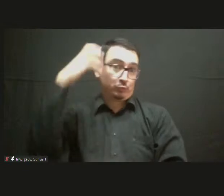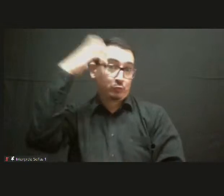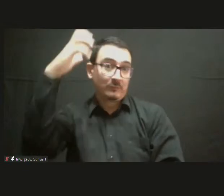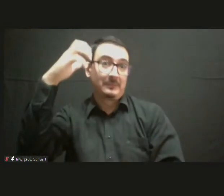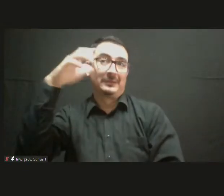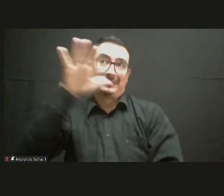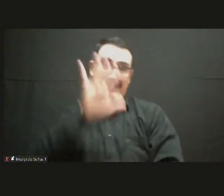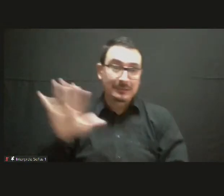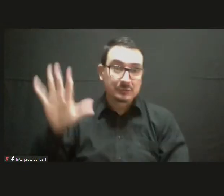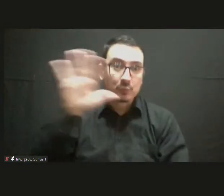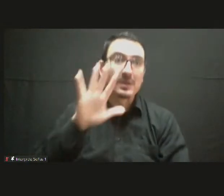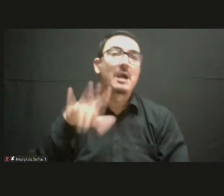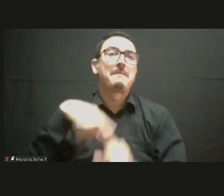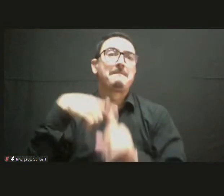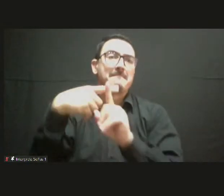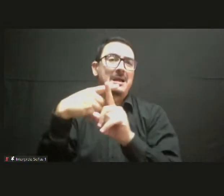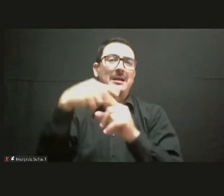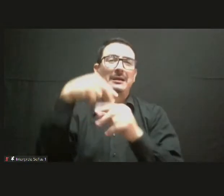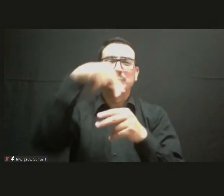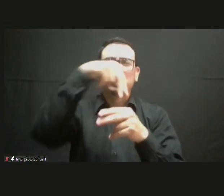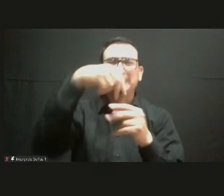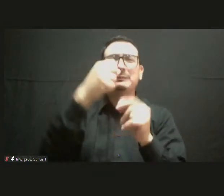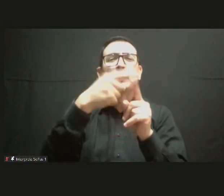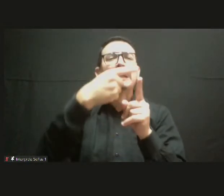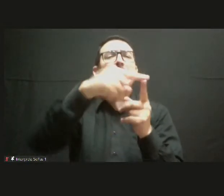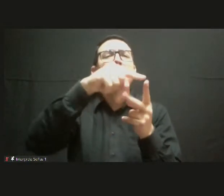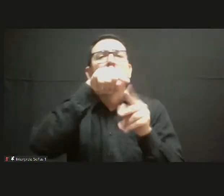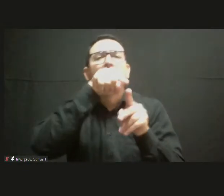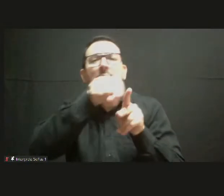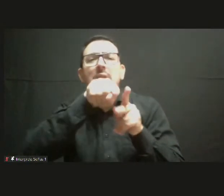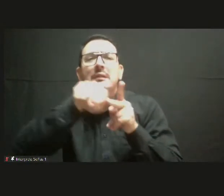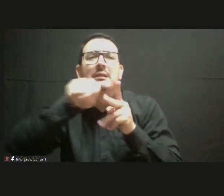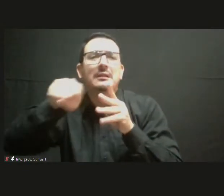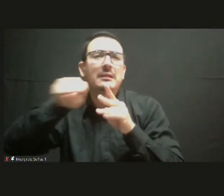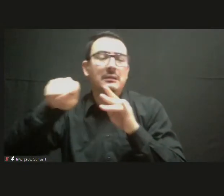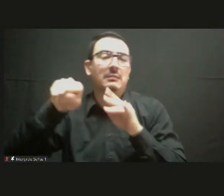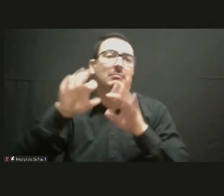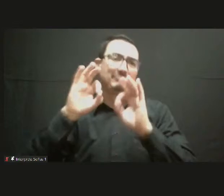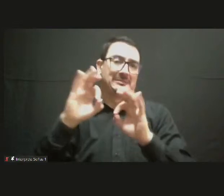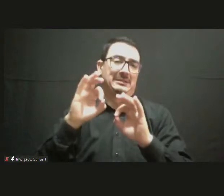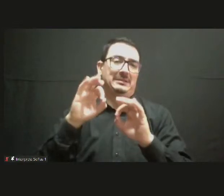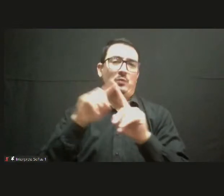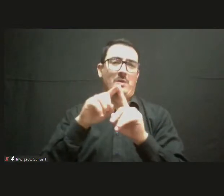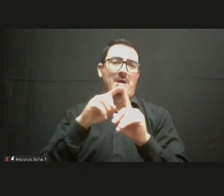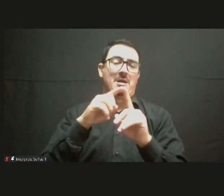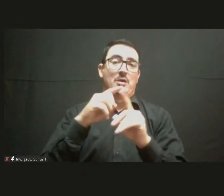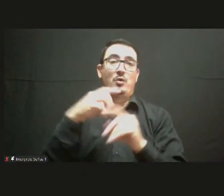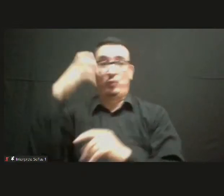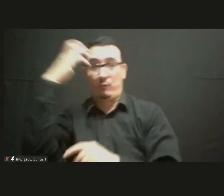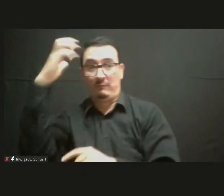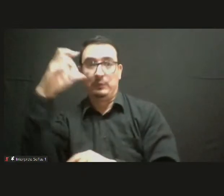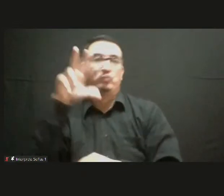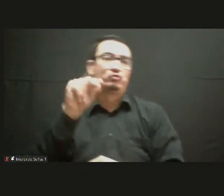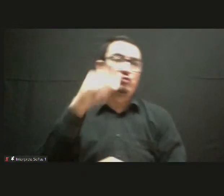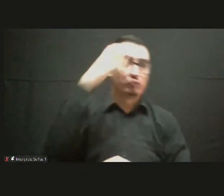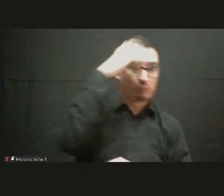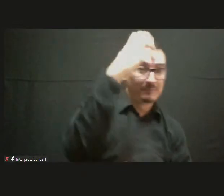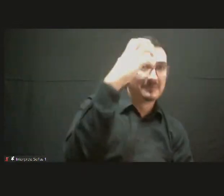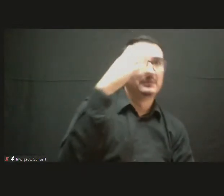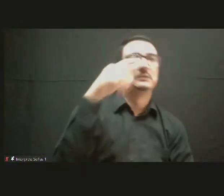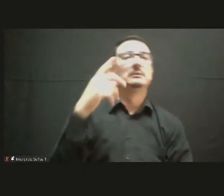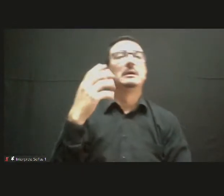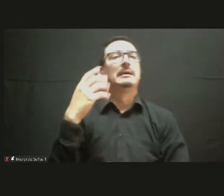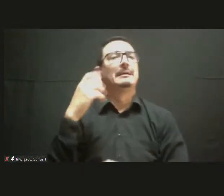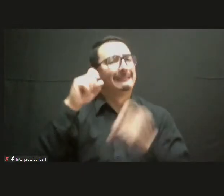sector are called upon to endorse and implement this action plan within their respective organization.